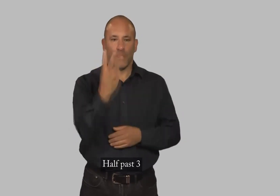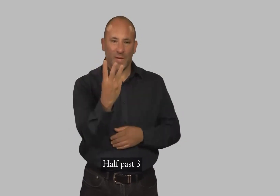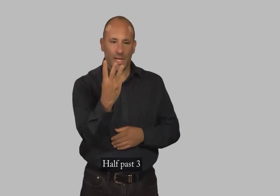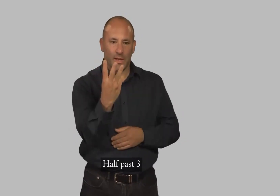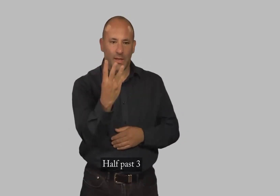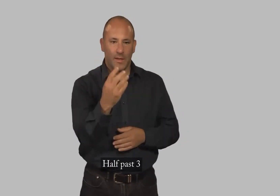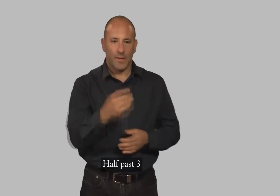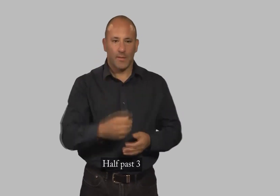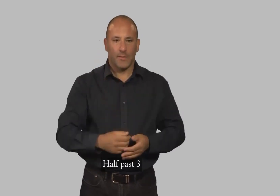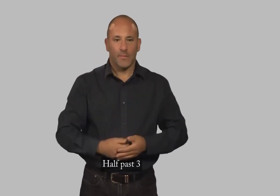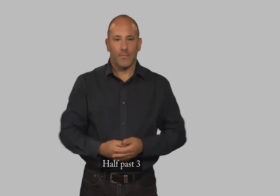3:30.